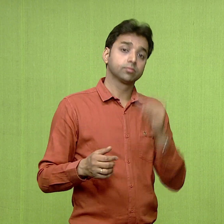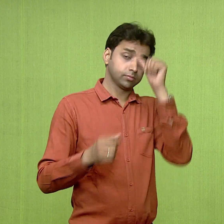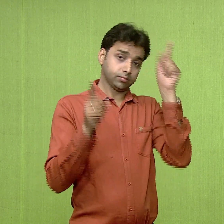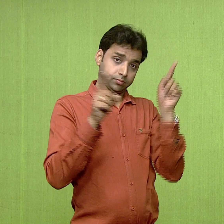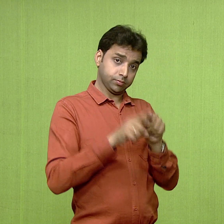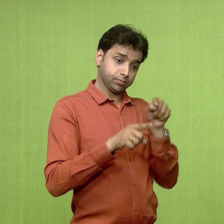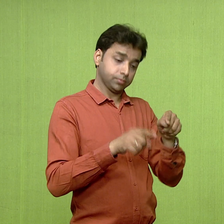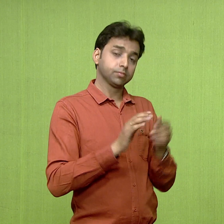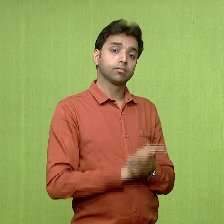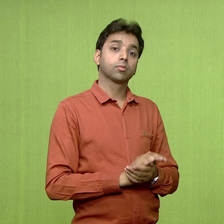during the Gupta period?